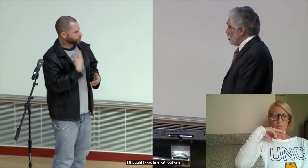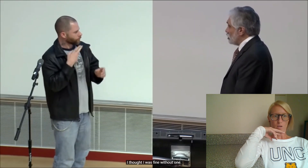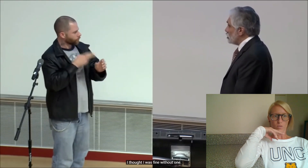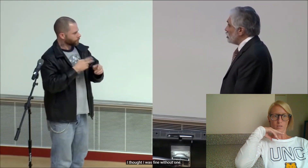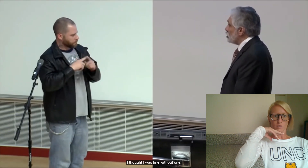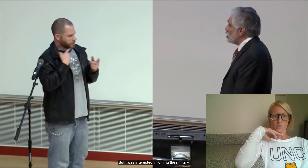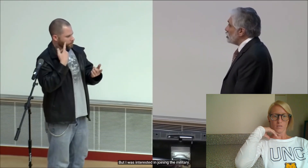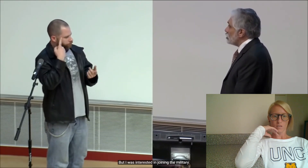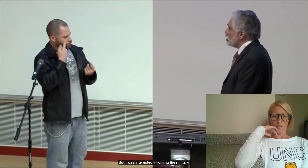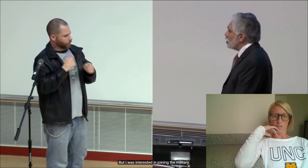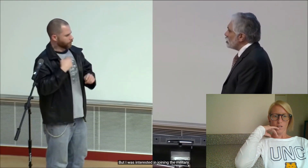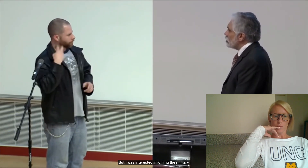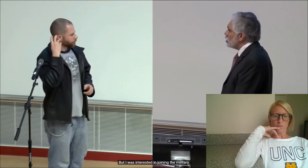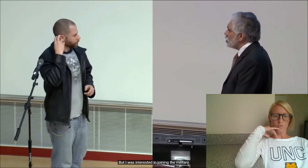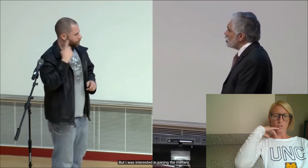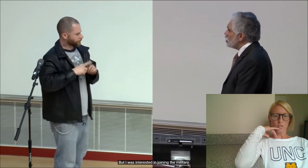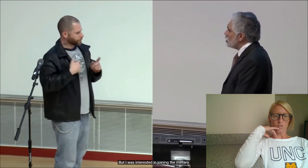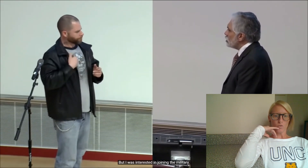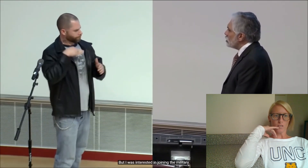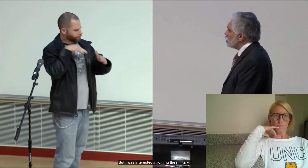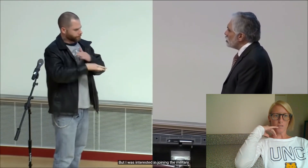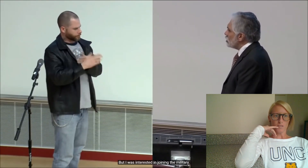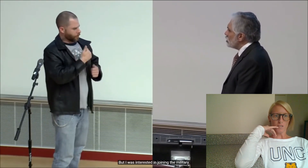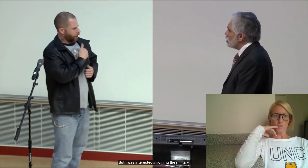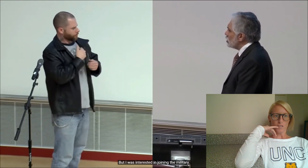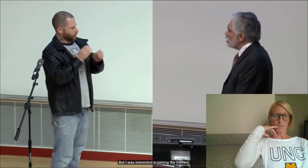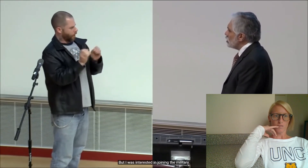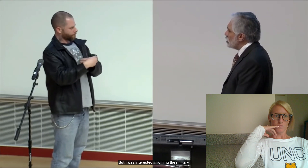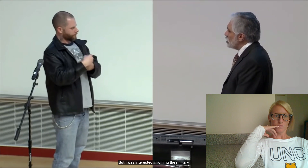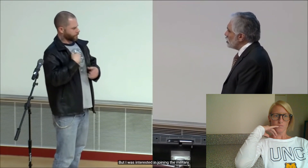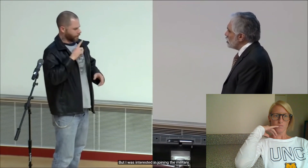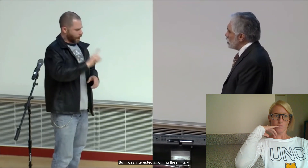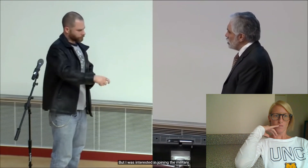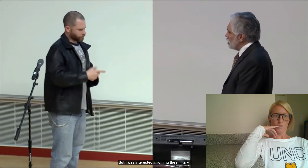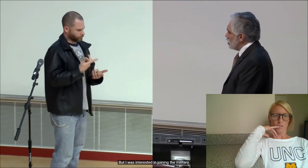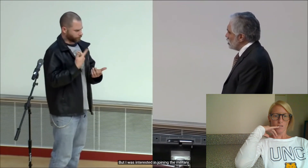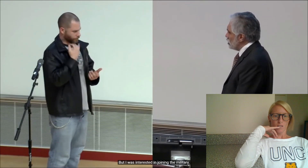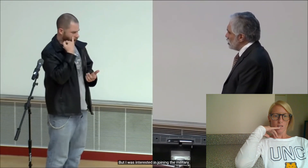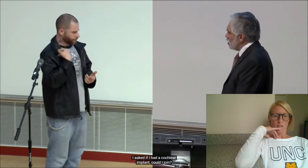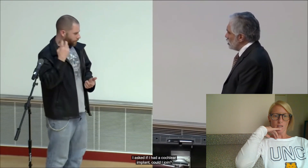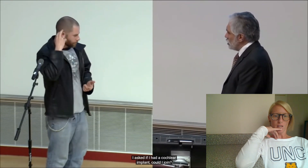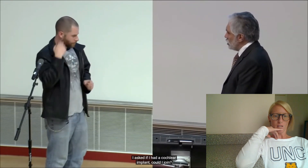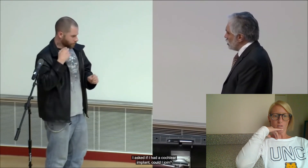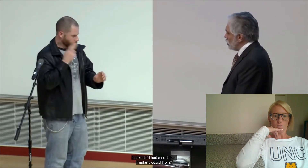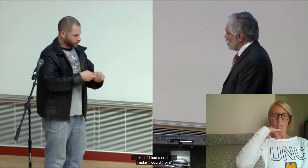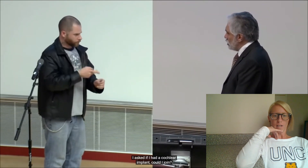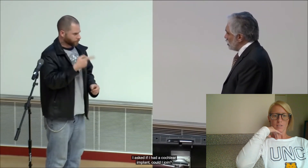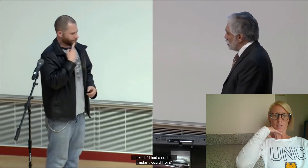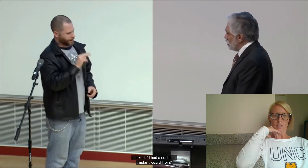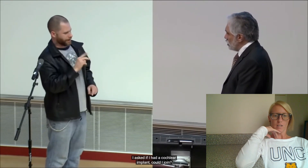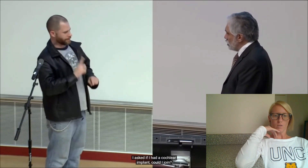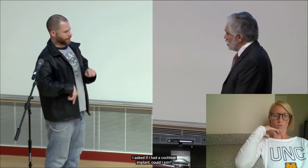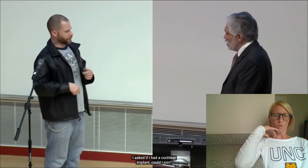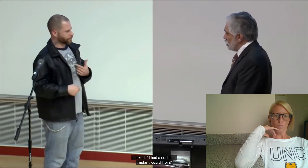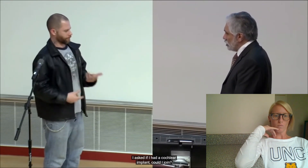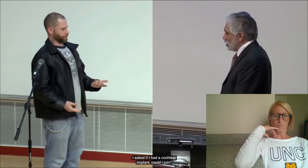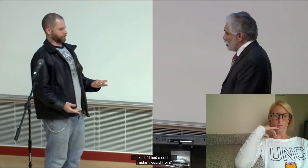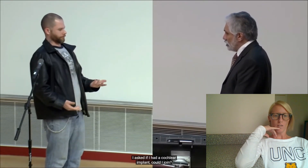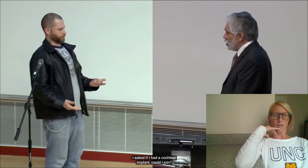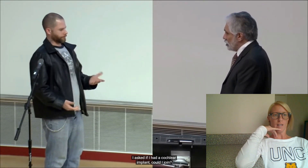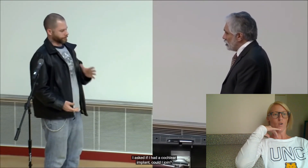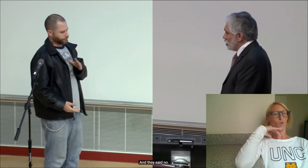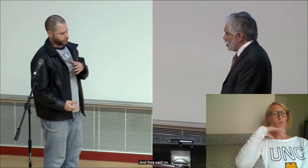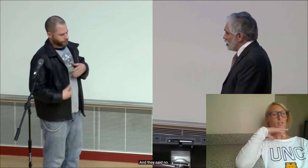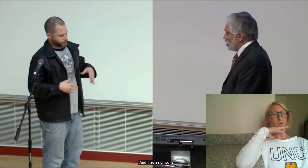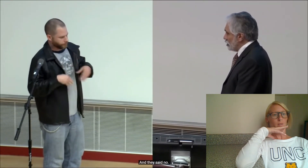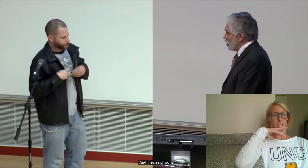I was fine But without. I was interested in I was joining the interested in military. joining the military, but I asked if I had a And I asked cochlear if implant, could I join?